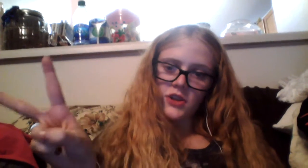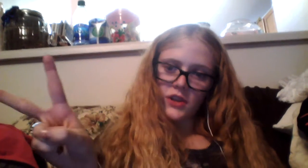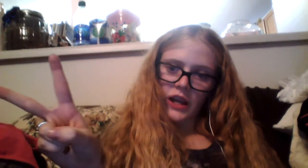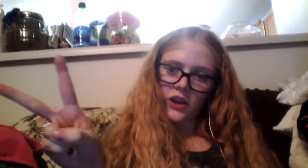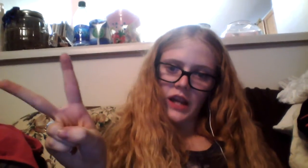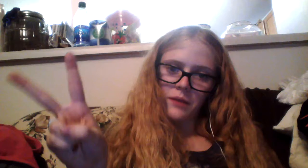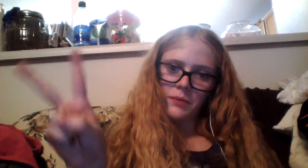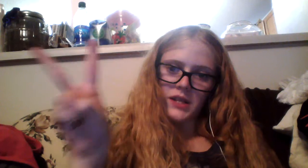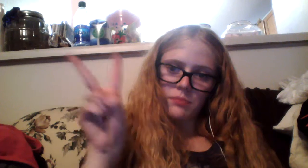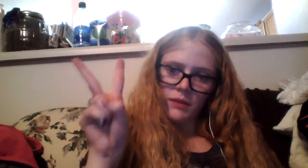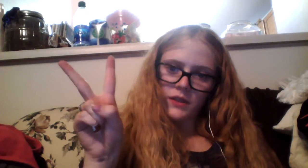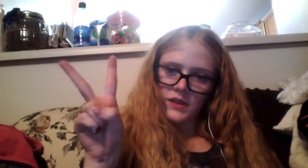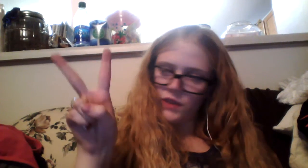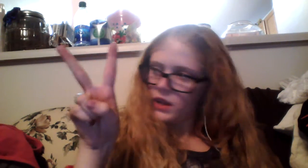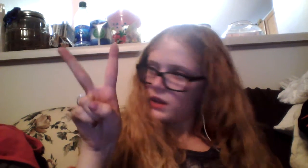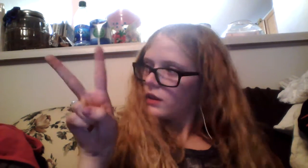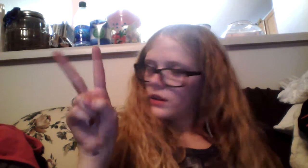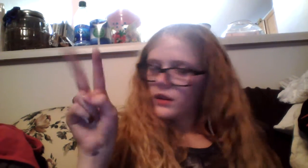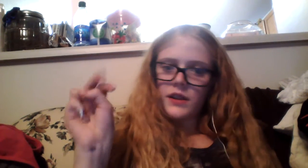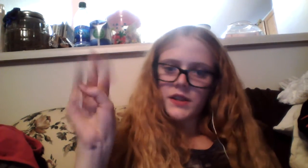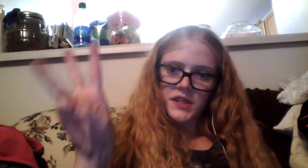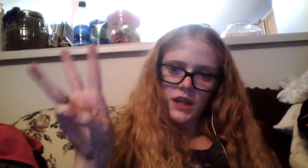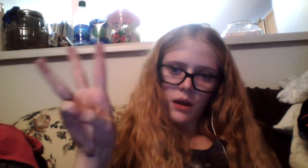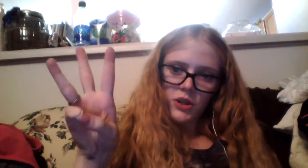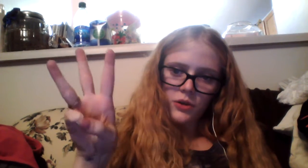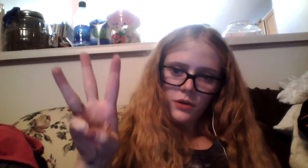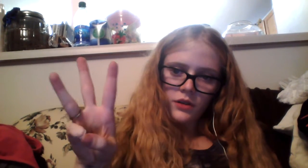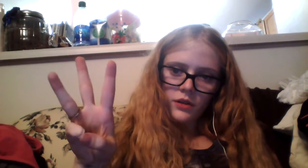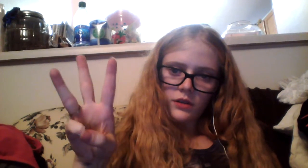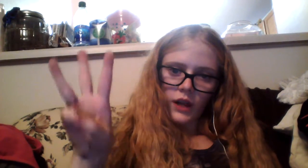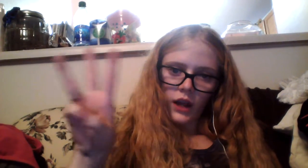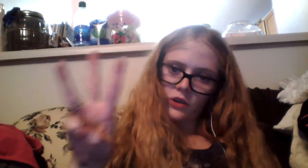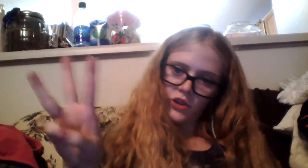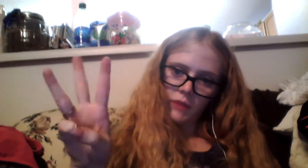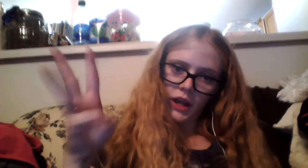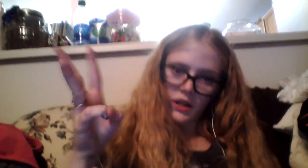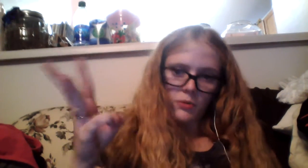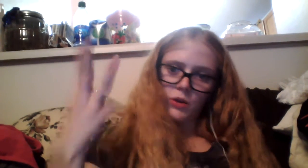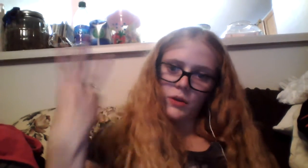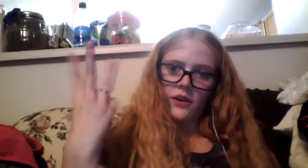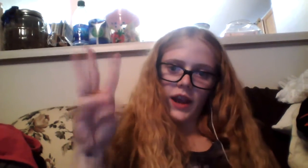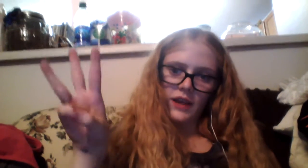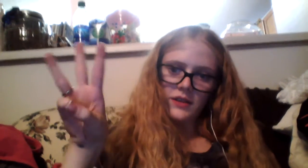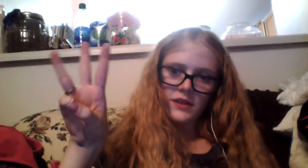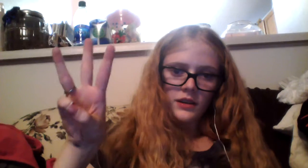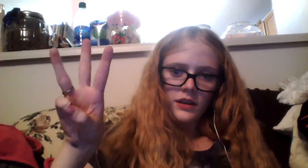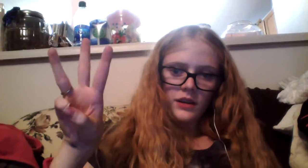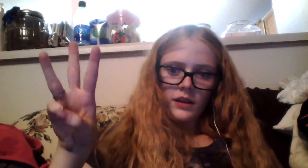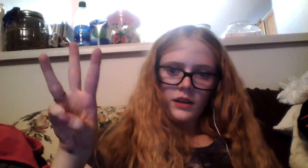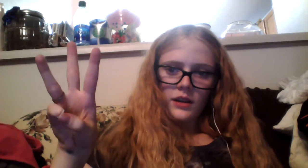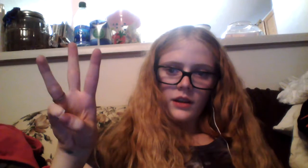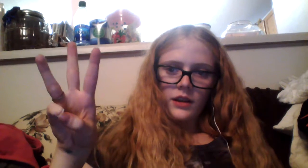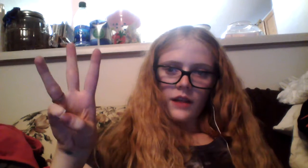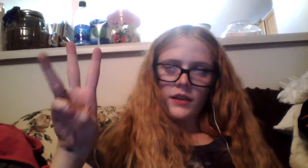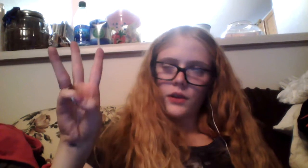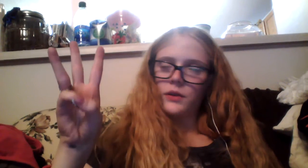it's like you're saying peace, but it's V. This is W. You just make a W with your hand. There we